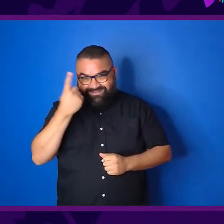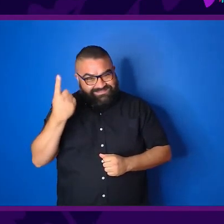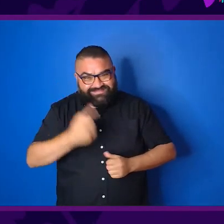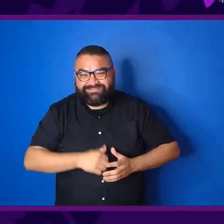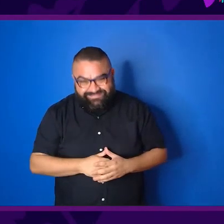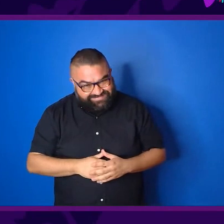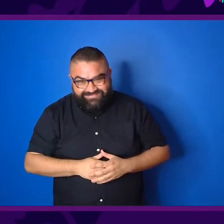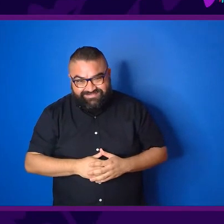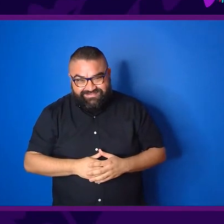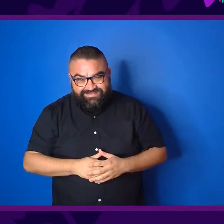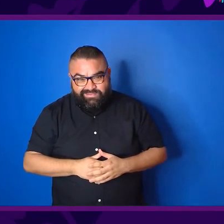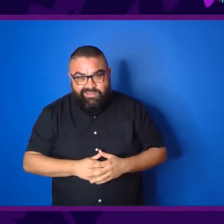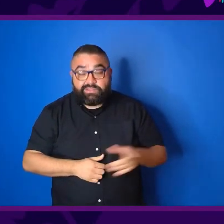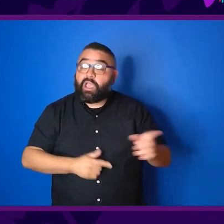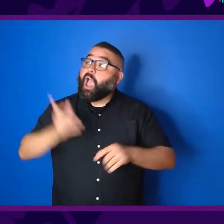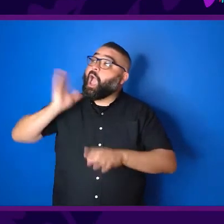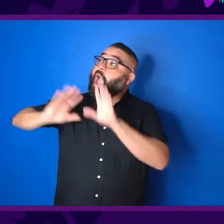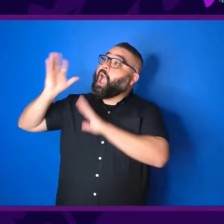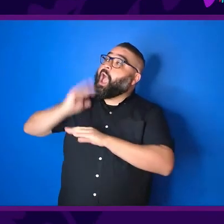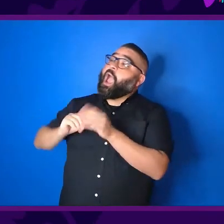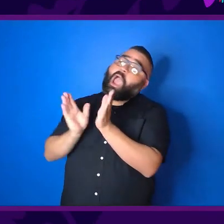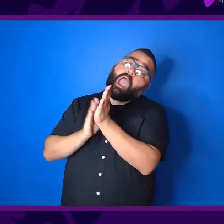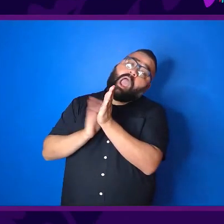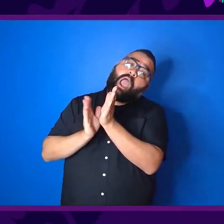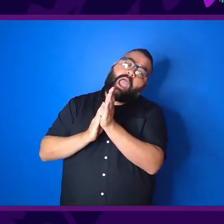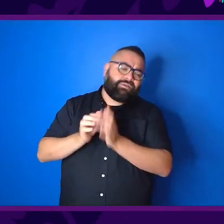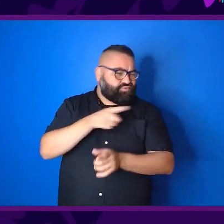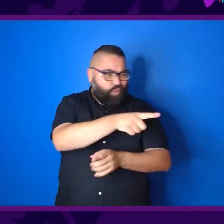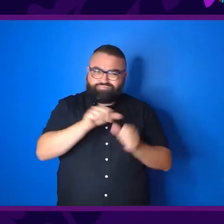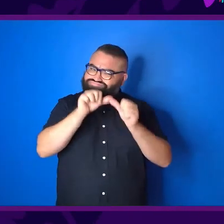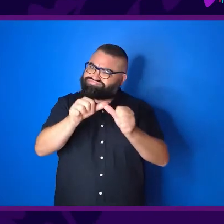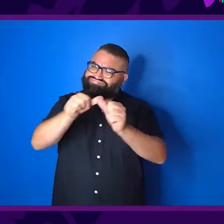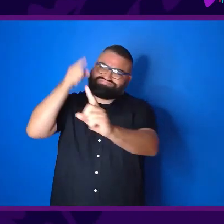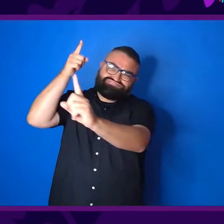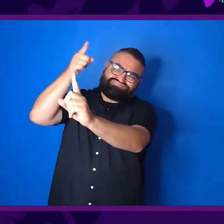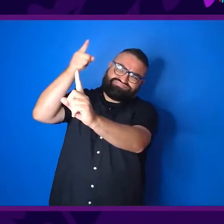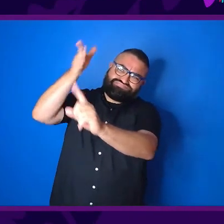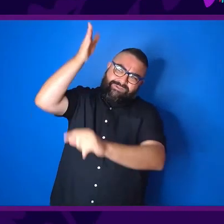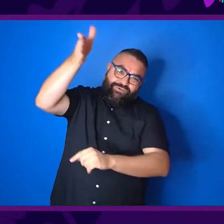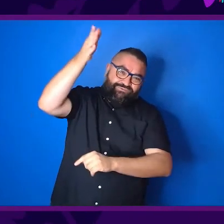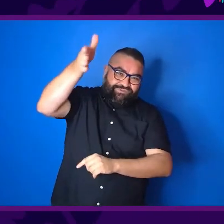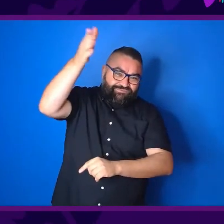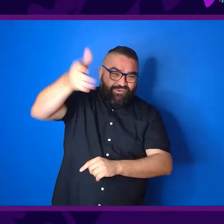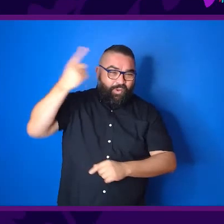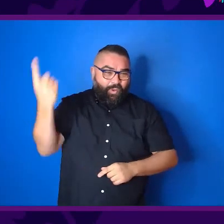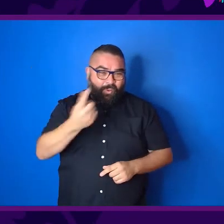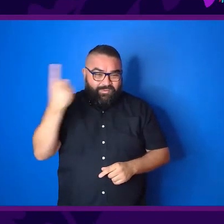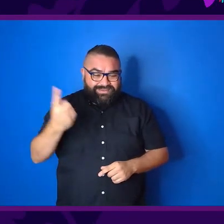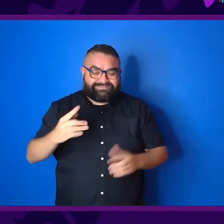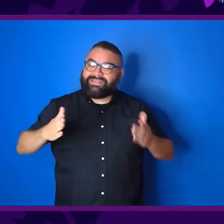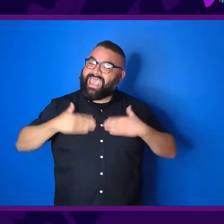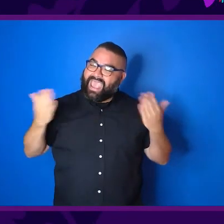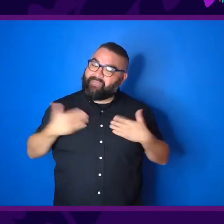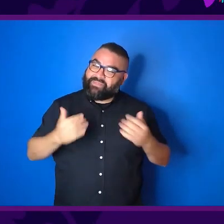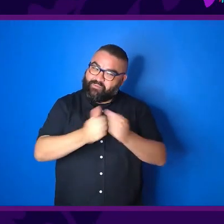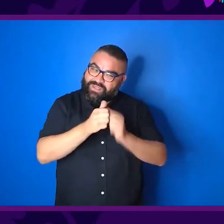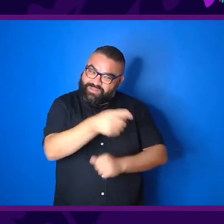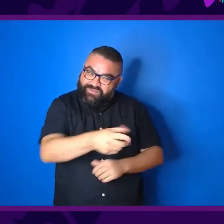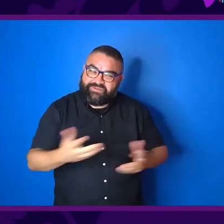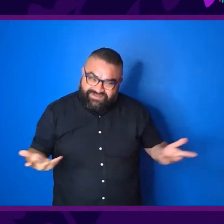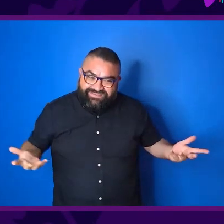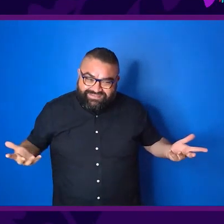the old days of the past. So I'm just so happy to be with you. And can I say